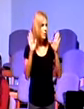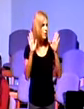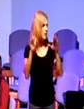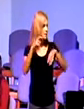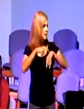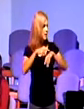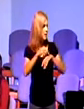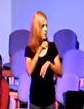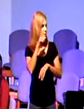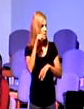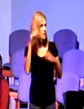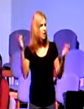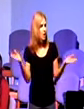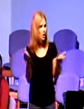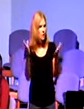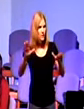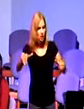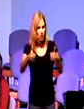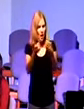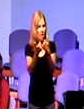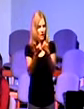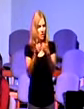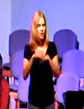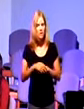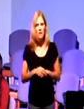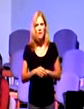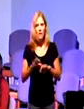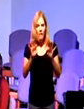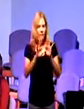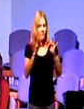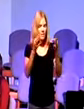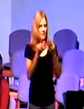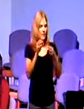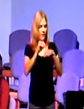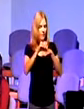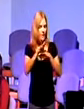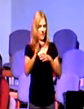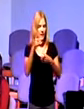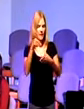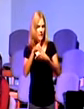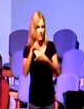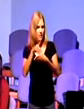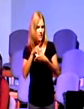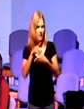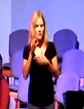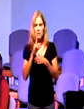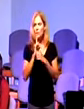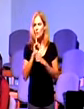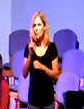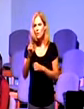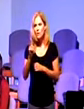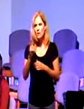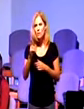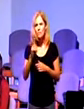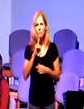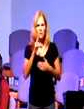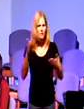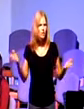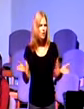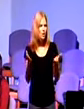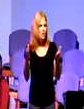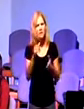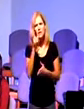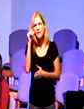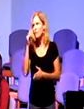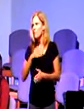time yesterday, being encouraged, being challenged. Families that are affected by disability were greatly encouraged yesterday,